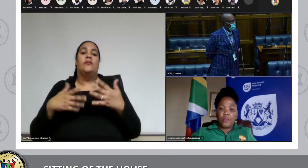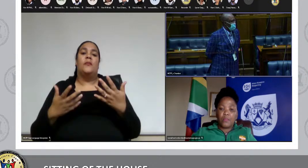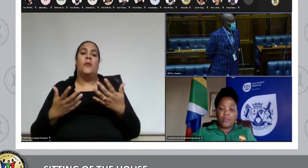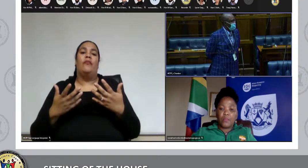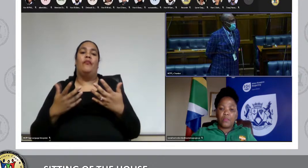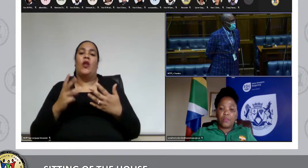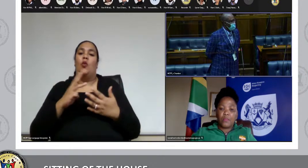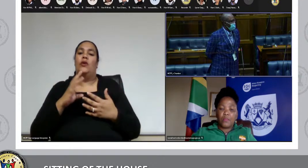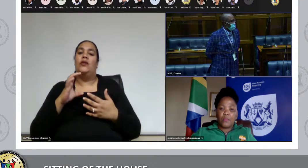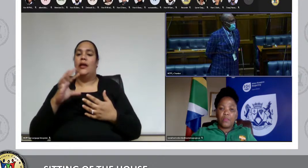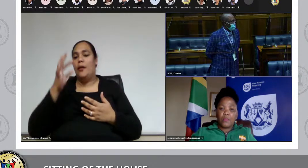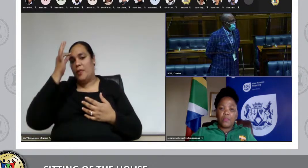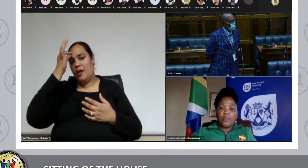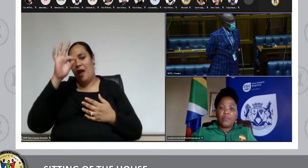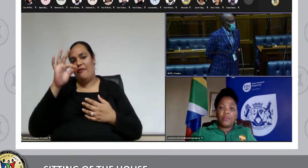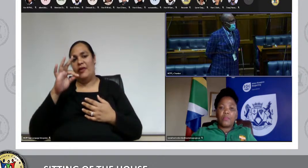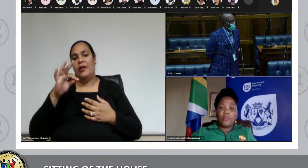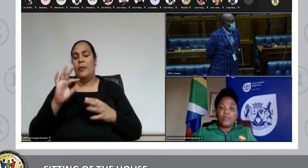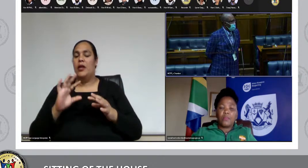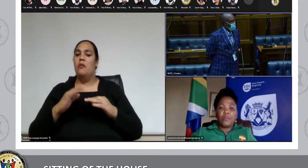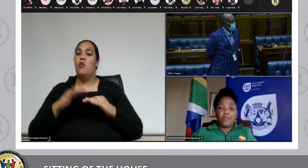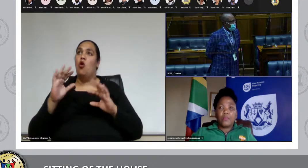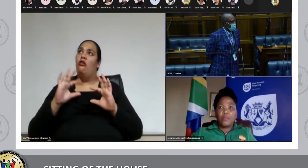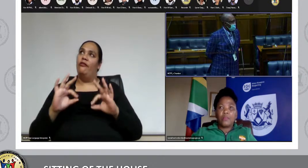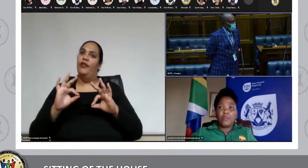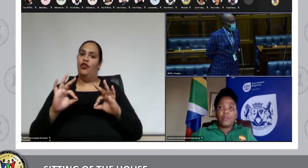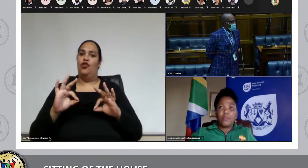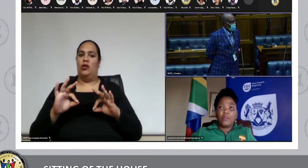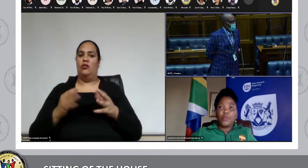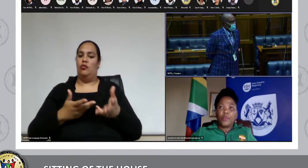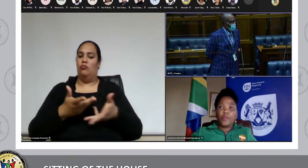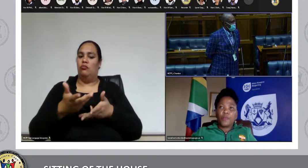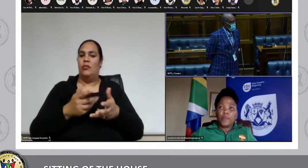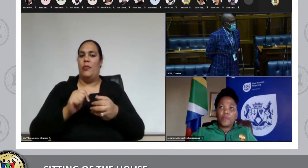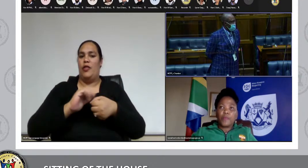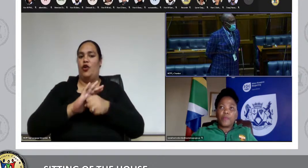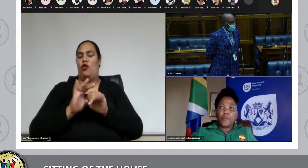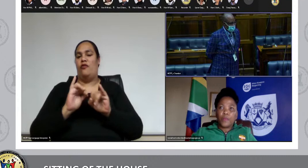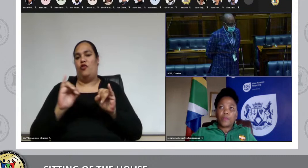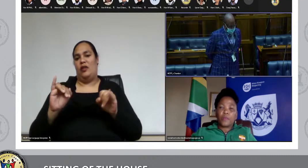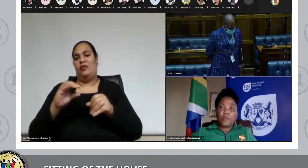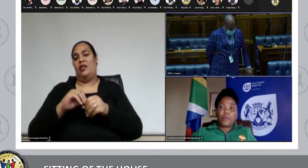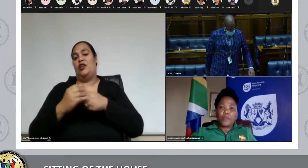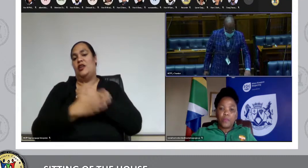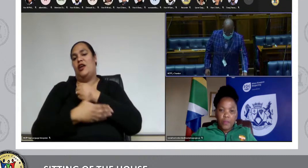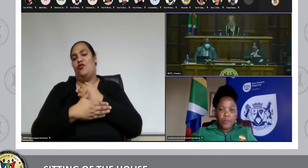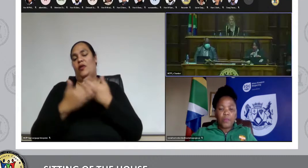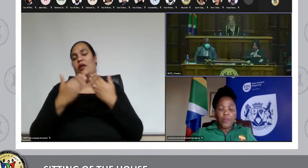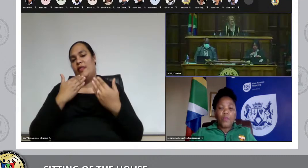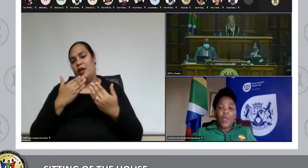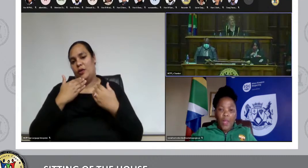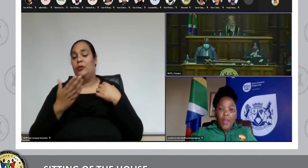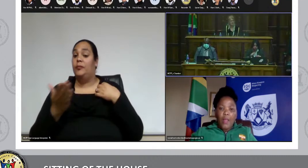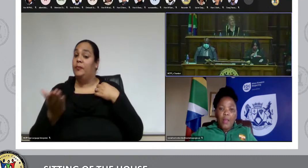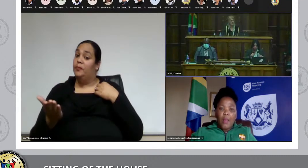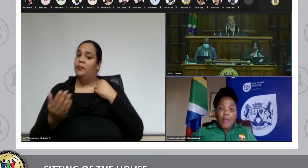the Western Cape government being the most efficient in dealing with the COVID crisis in the country? Thank you. Thank you,